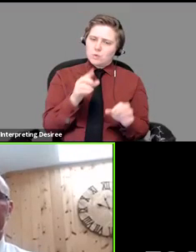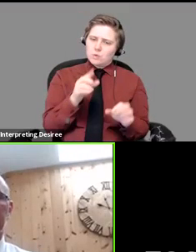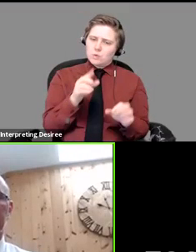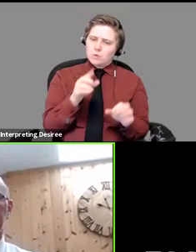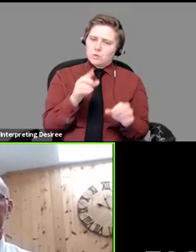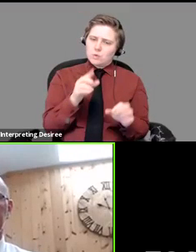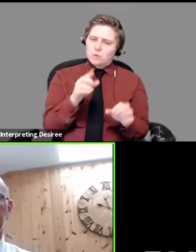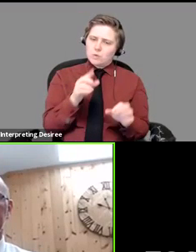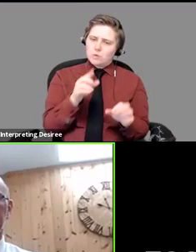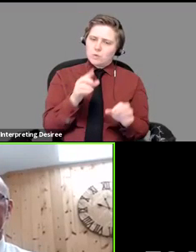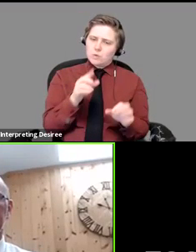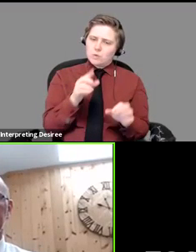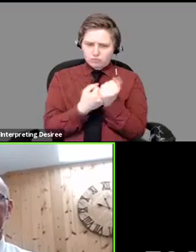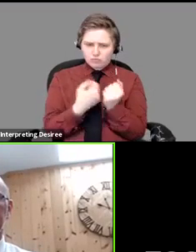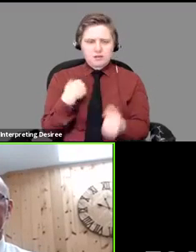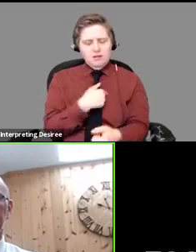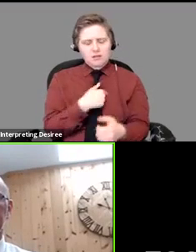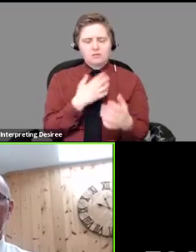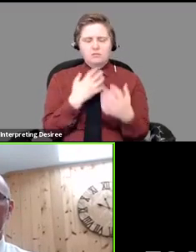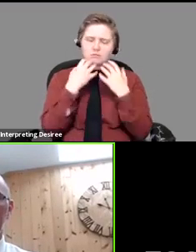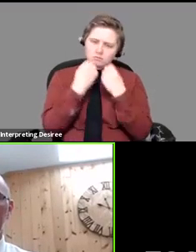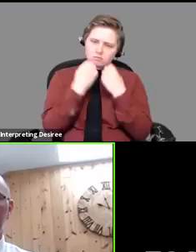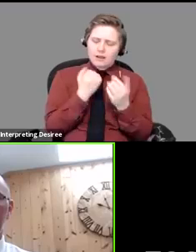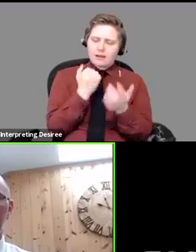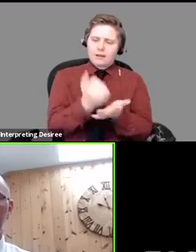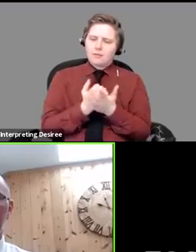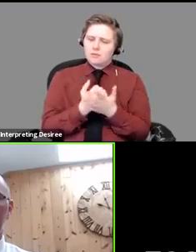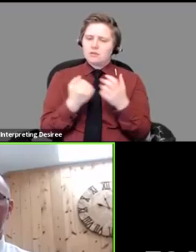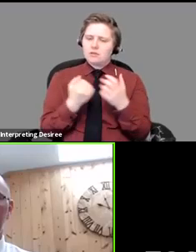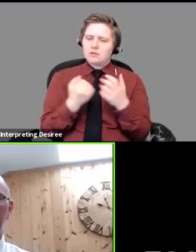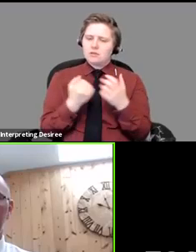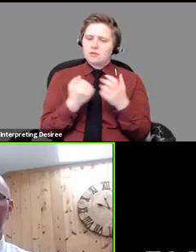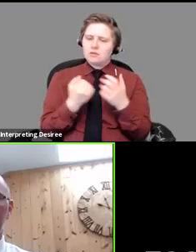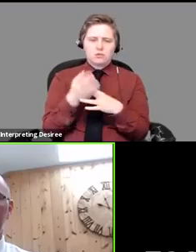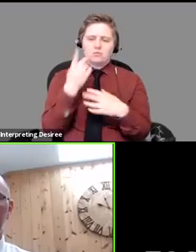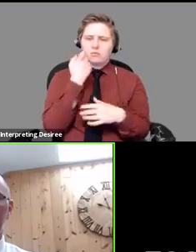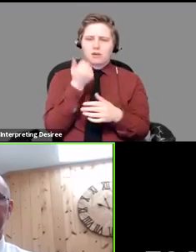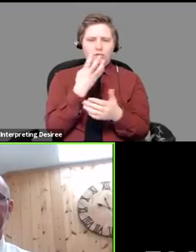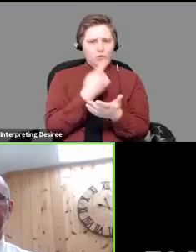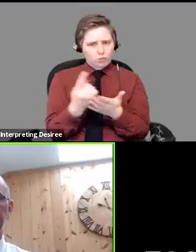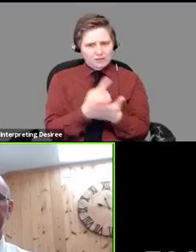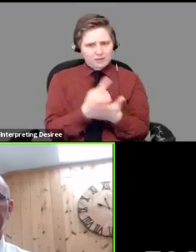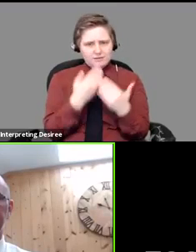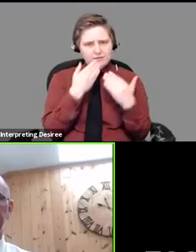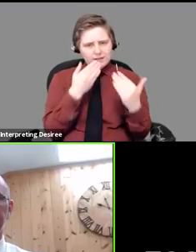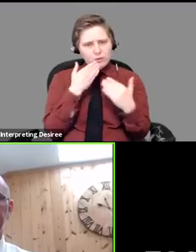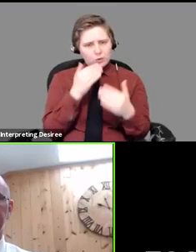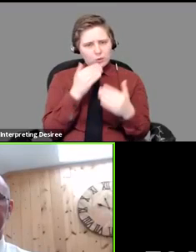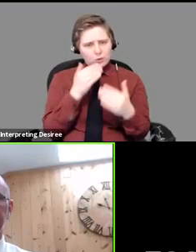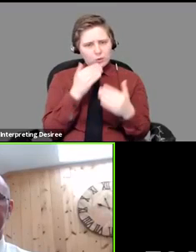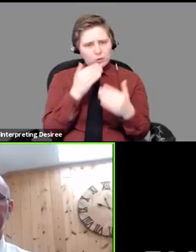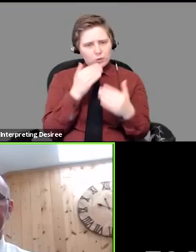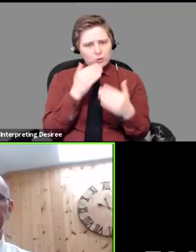in our backyard, and it's such a jewel that it's helped us out so immensely over these last couple of weeks. So thank you. No Channing,